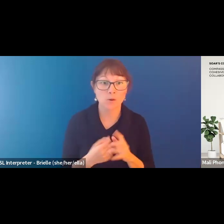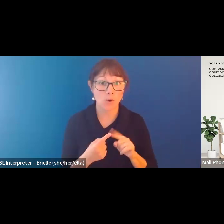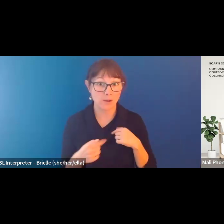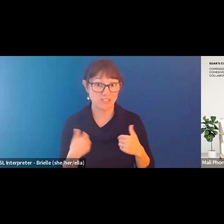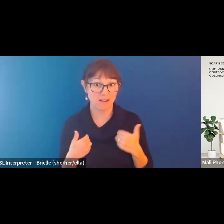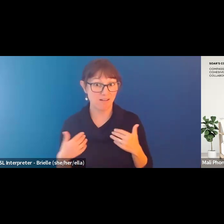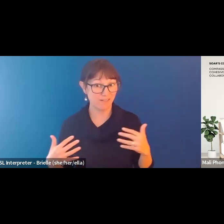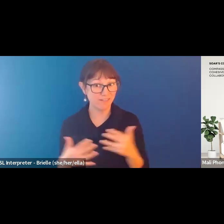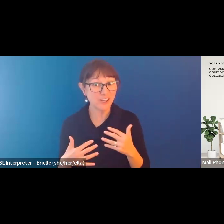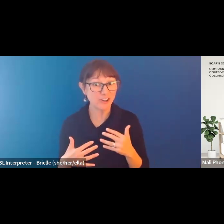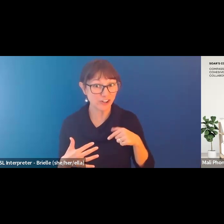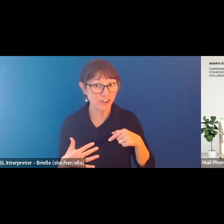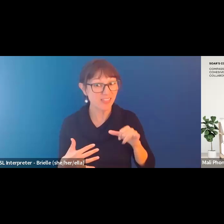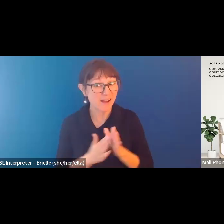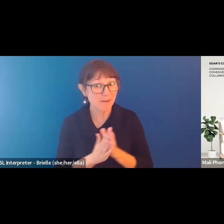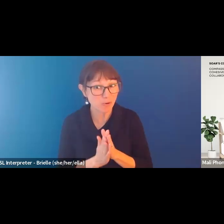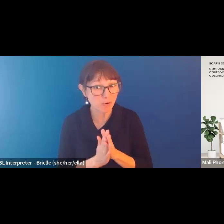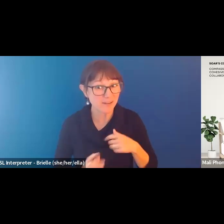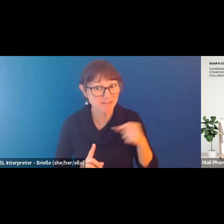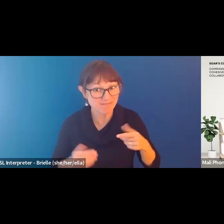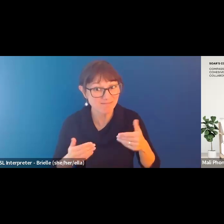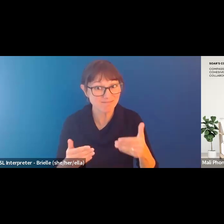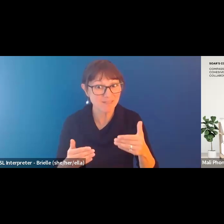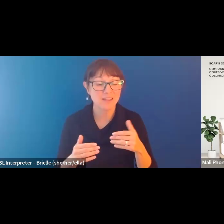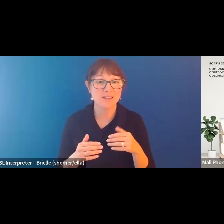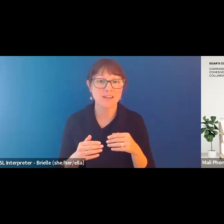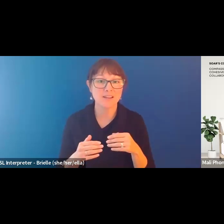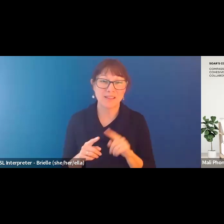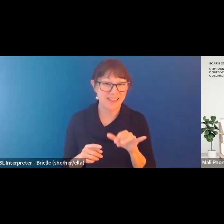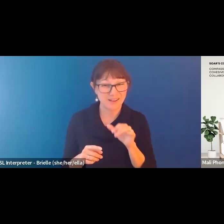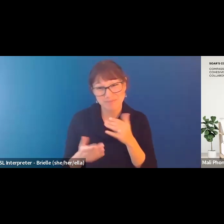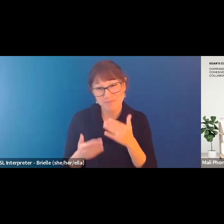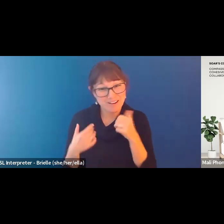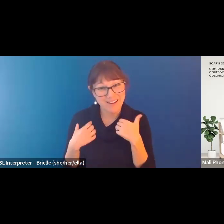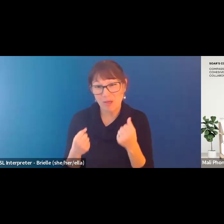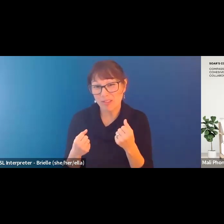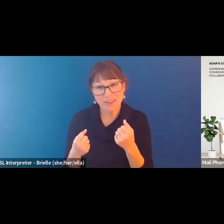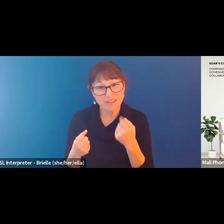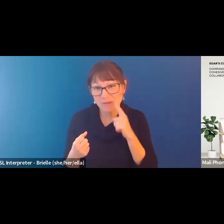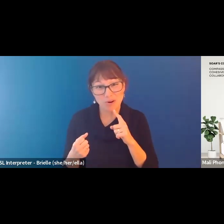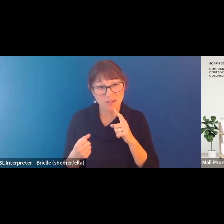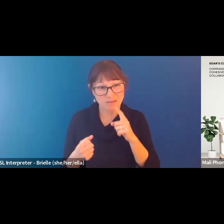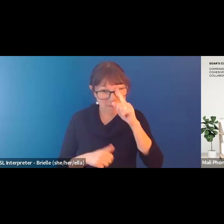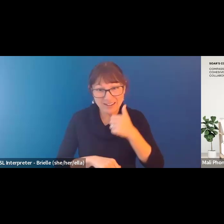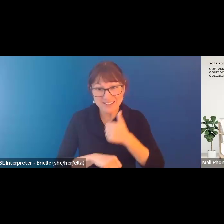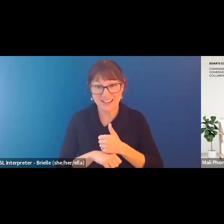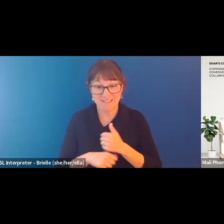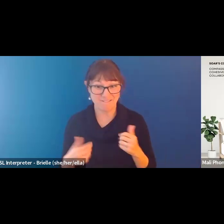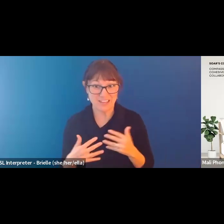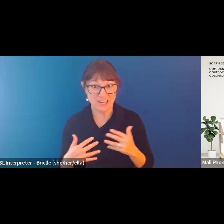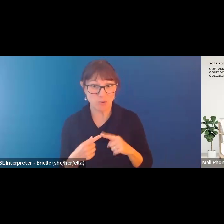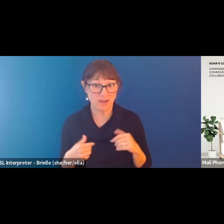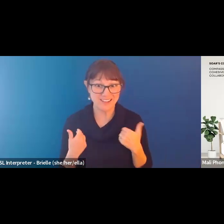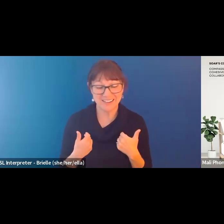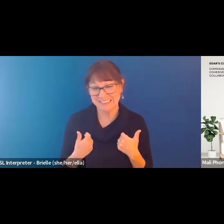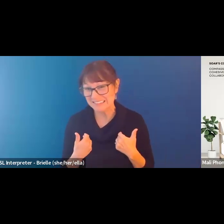fear was my greatest motivator. But that was not necessarily healthy in terms of mindset to have that at such a young